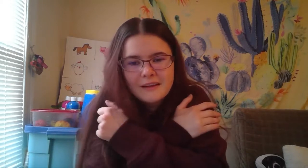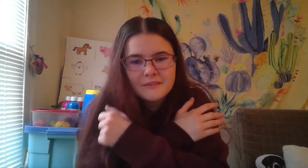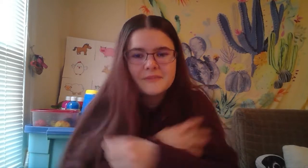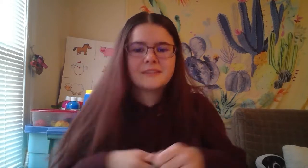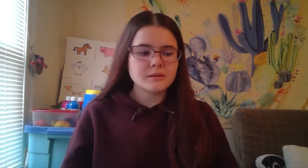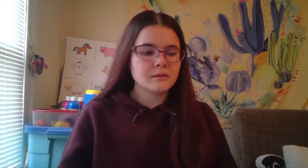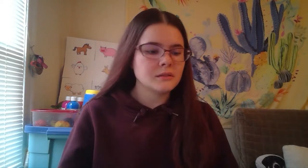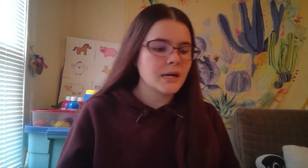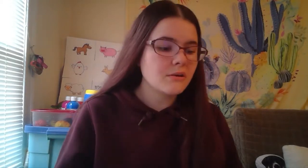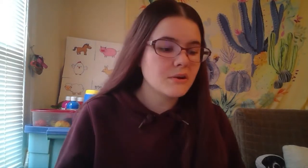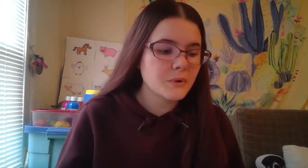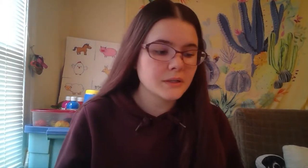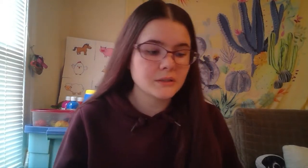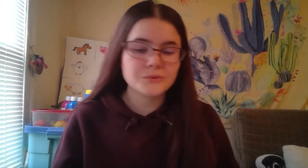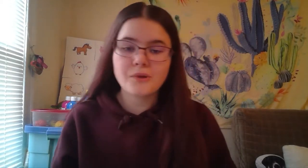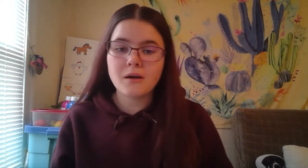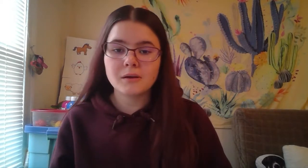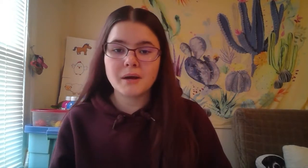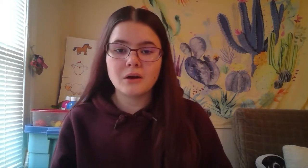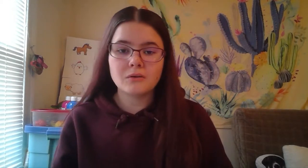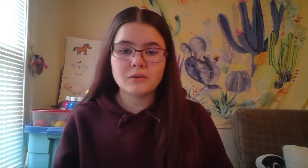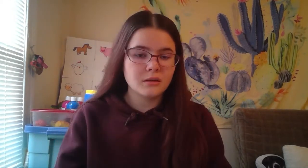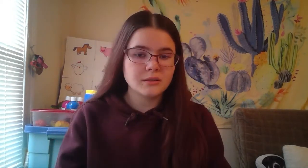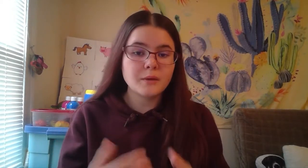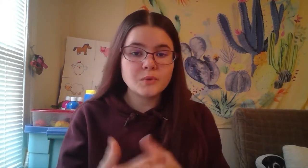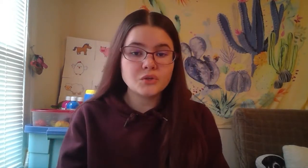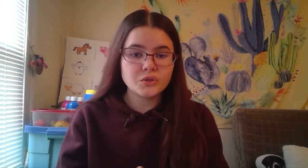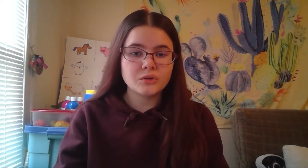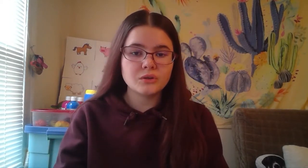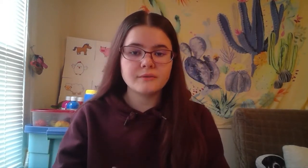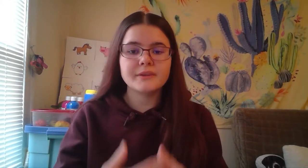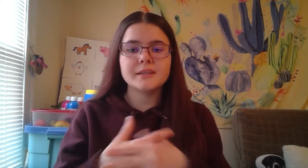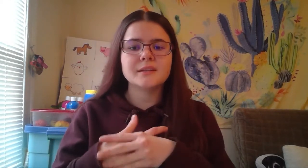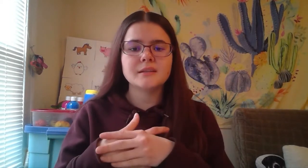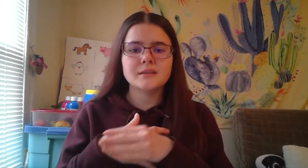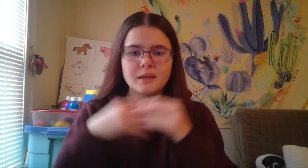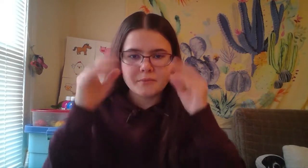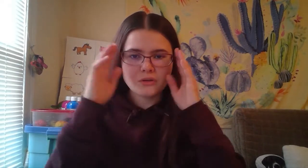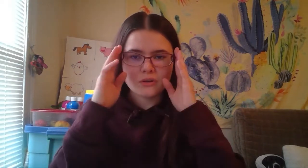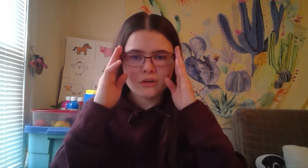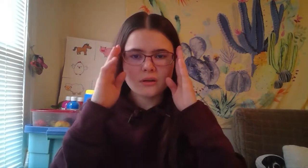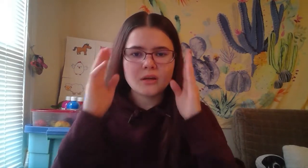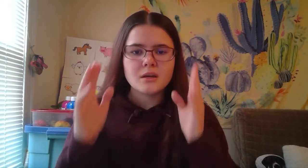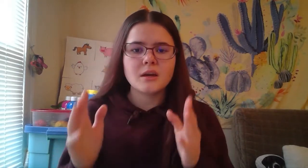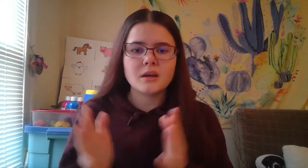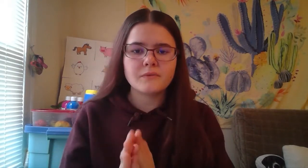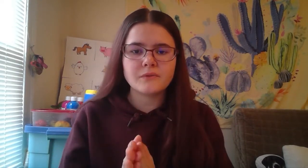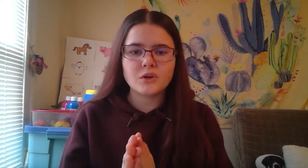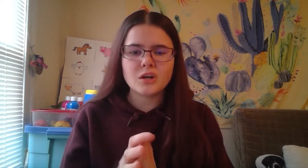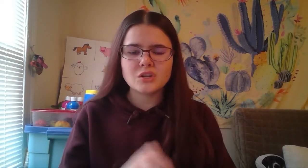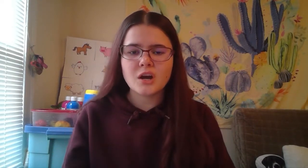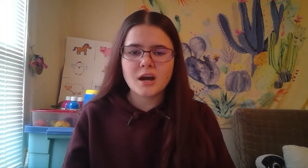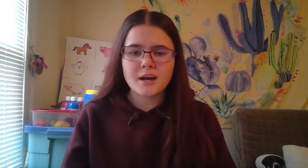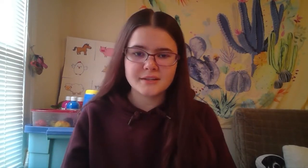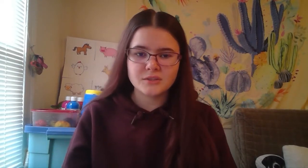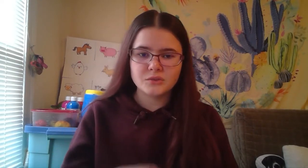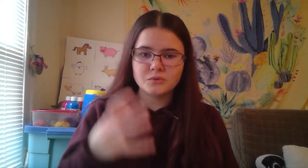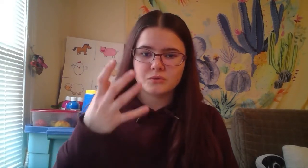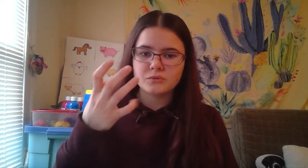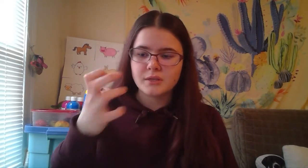love. Now I want to talk about temperature, a feeling in temperature. If you're hot, you take